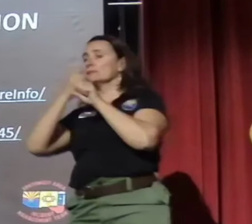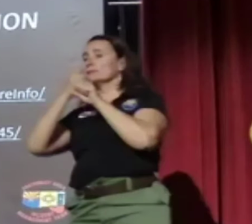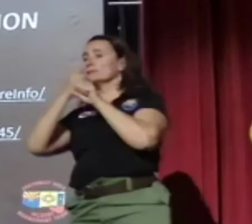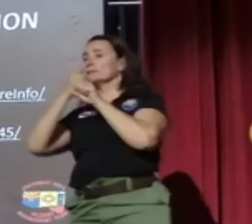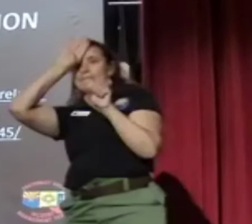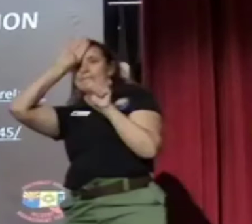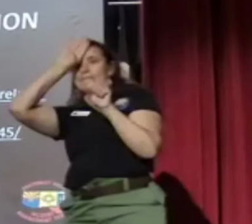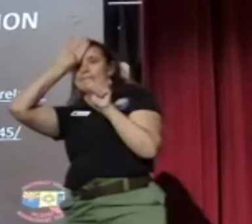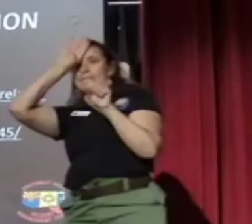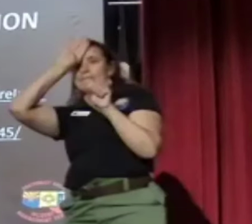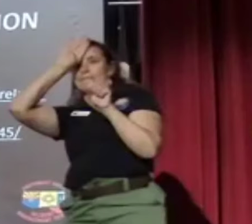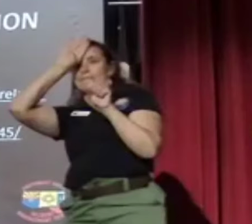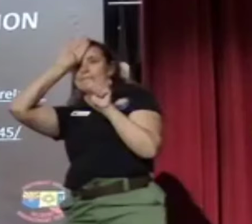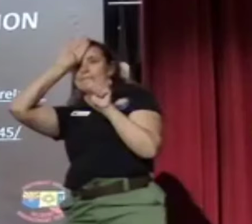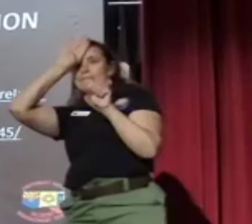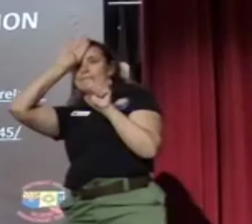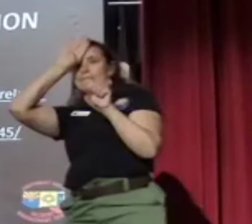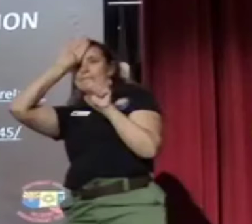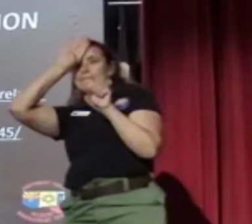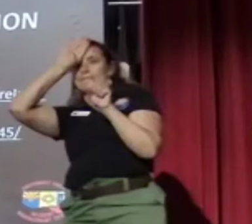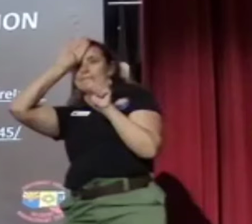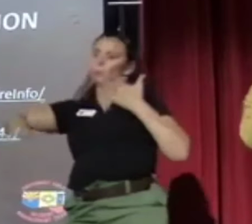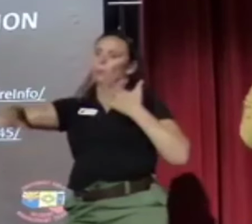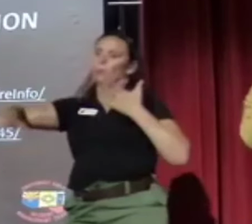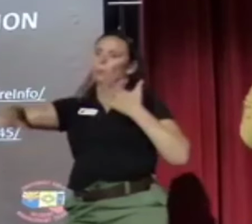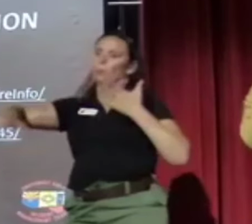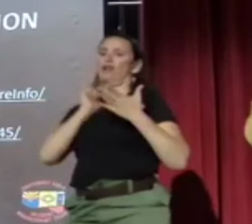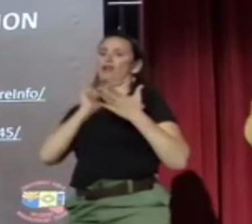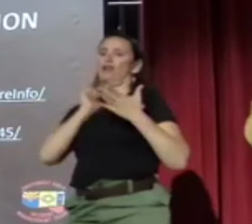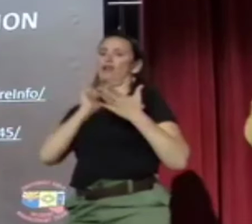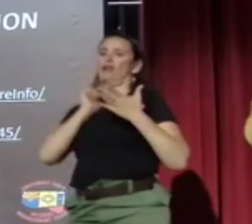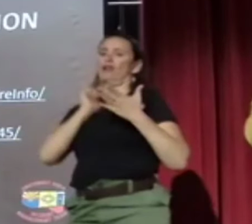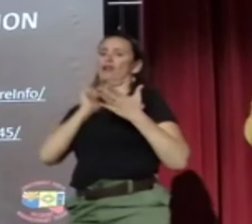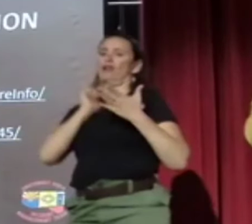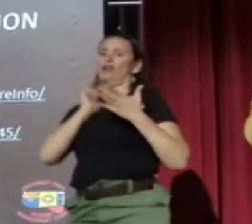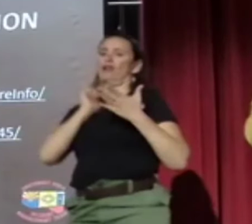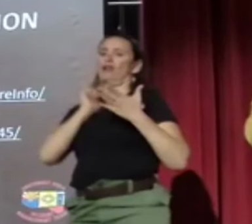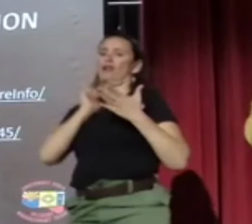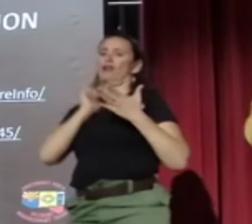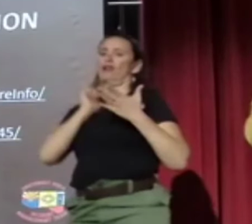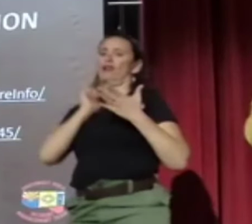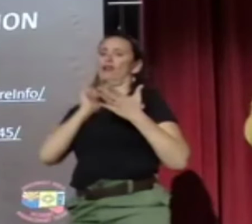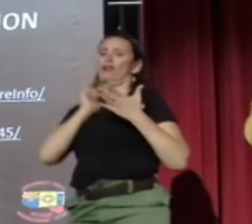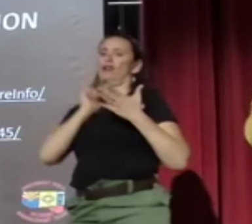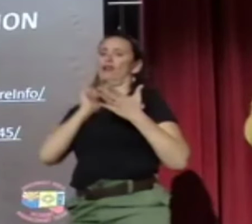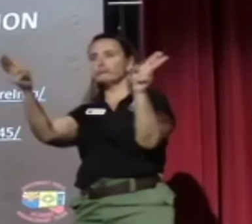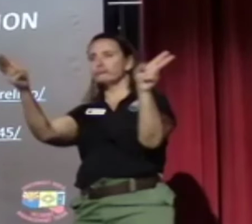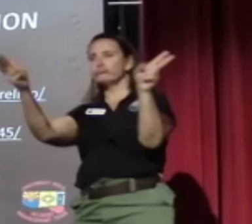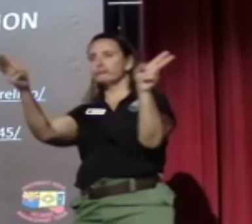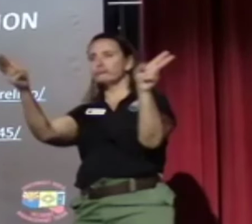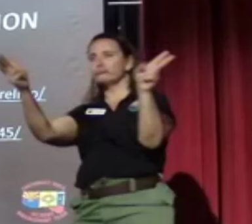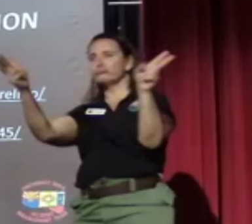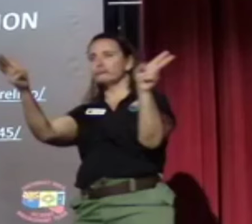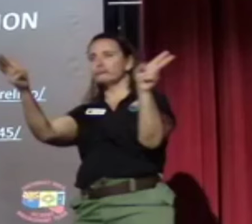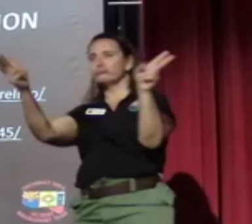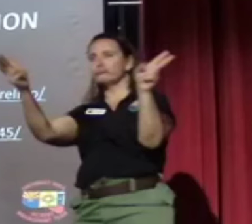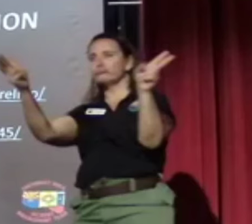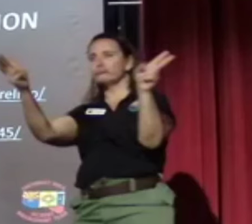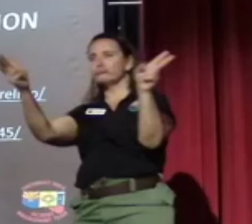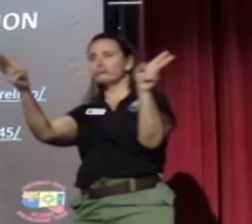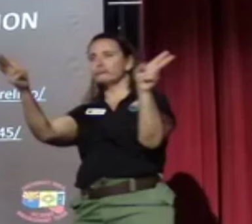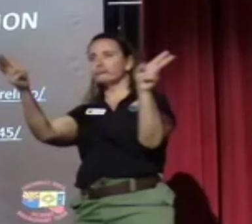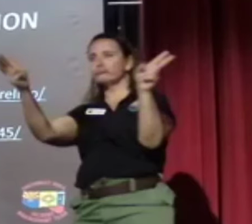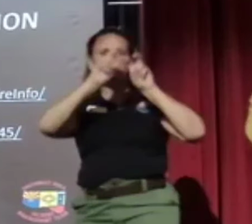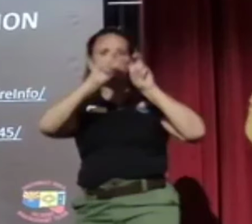the community so we can get in there safely, drive around the roads, access road systems, look at homes, evaluate, and do